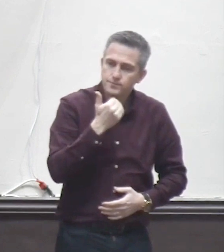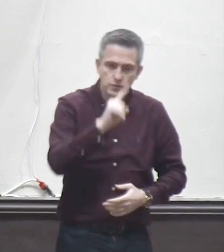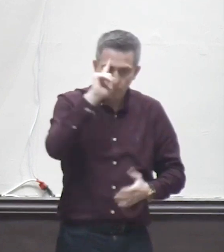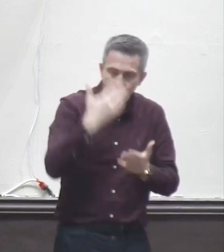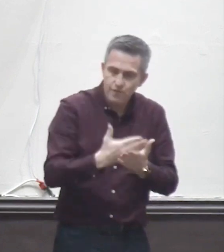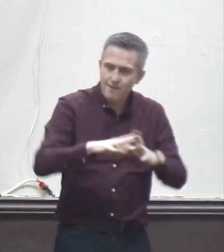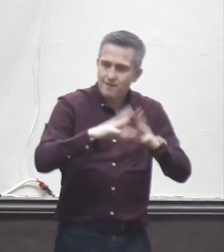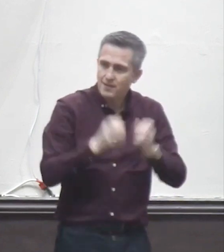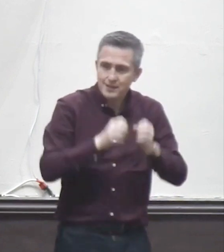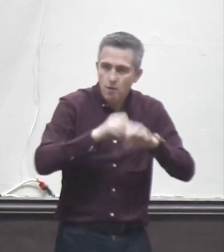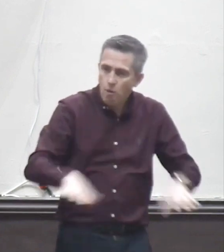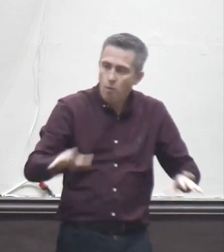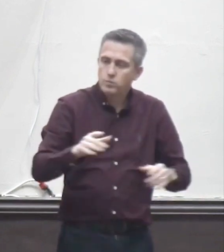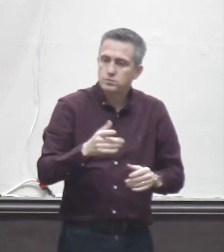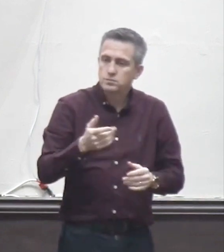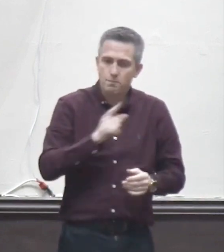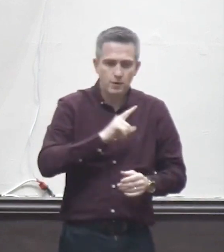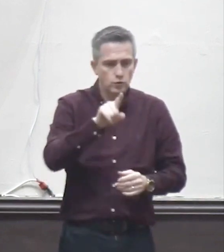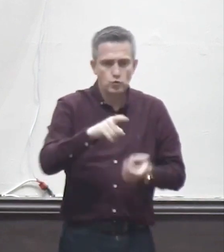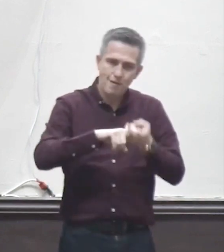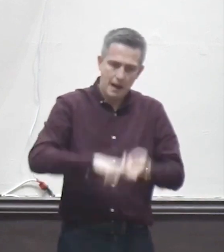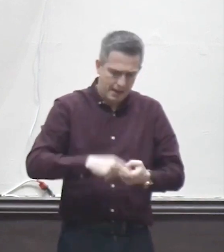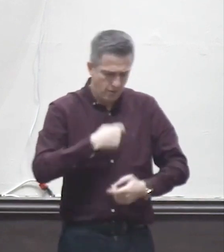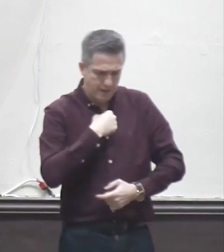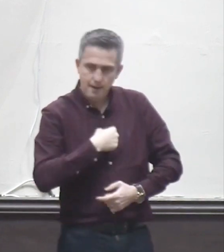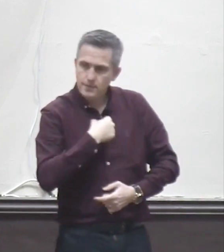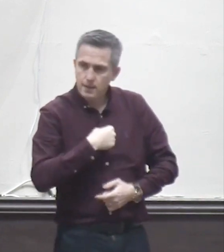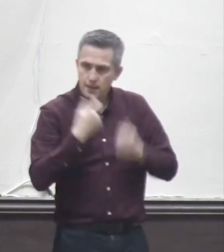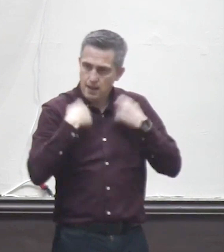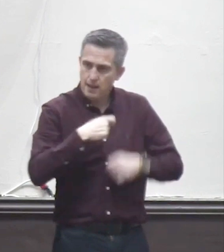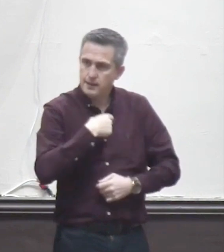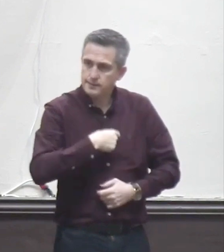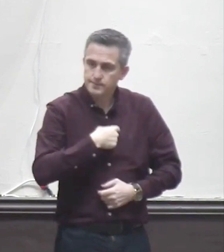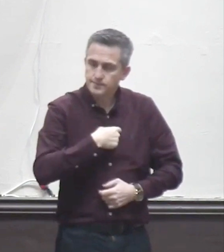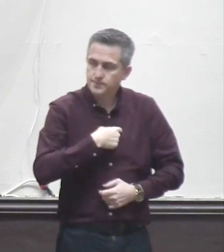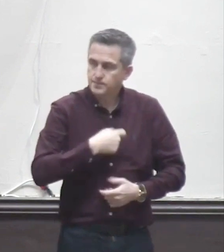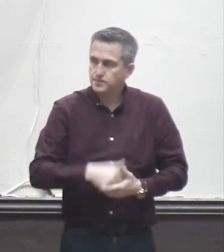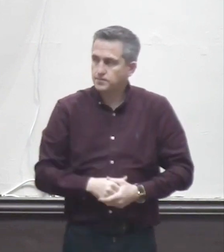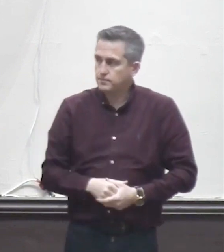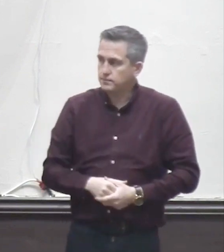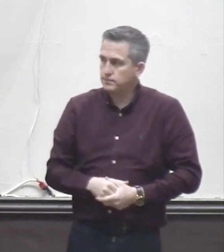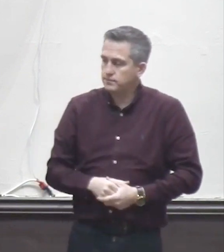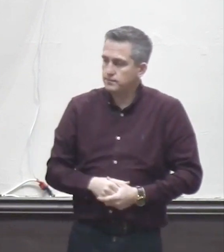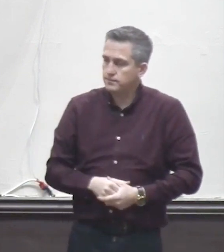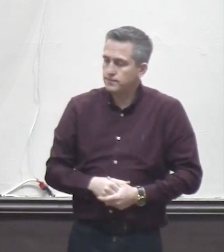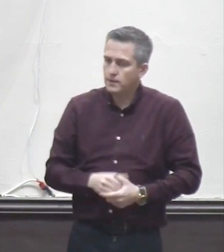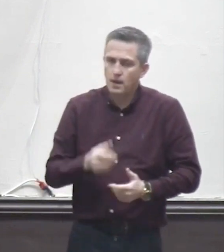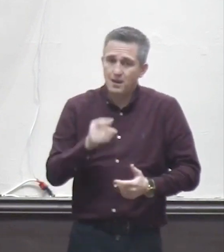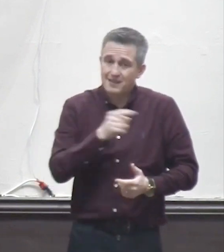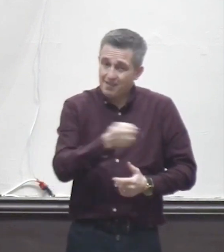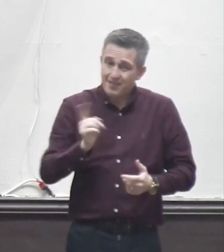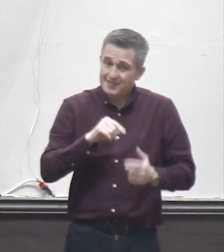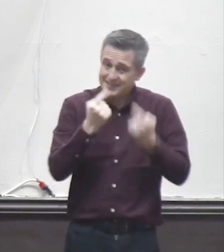he's stripped away from it this blessing of complete reliance. Because of that, and the sensitivity